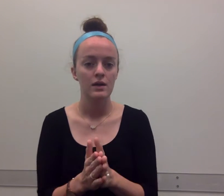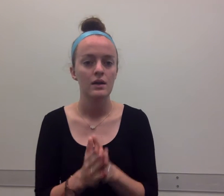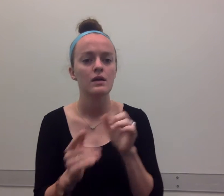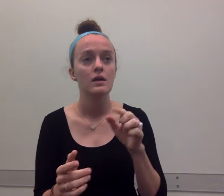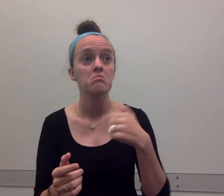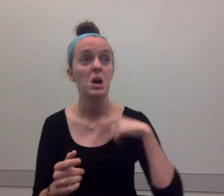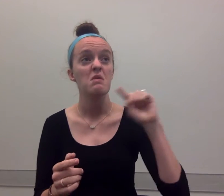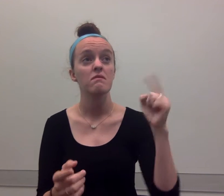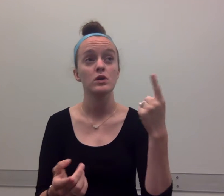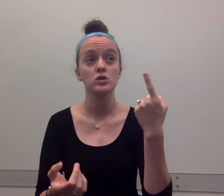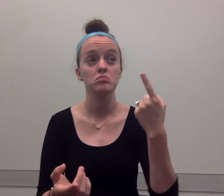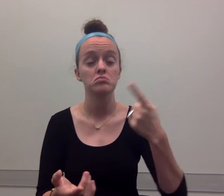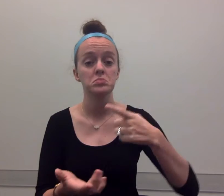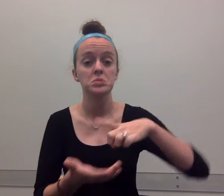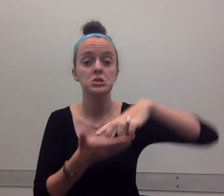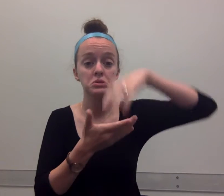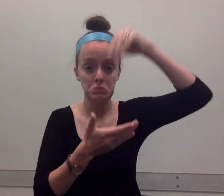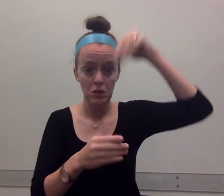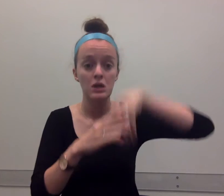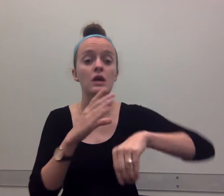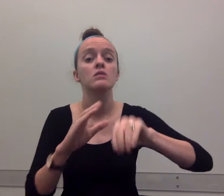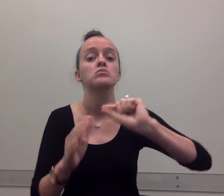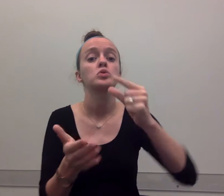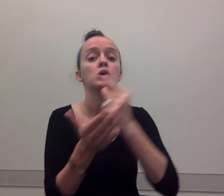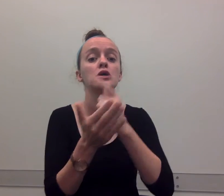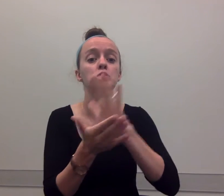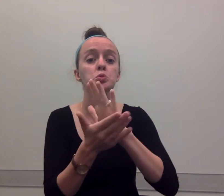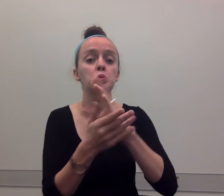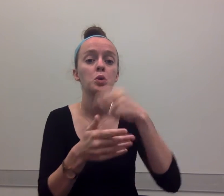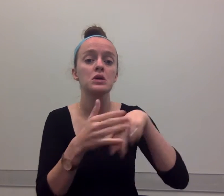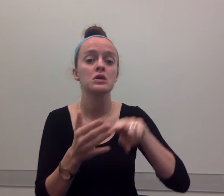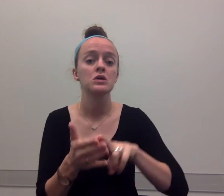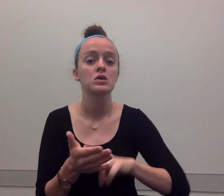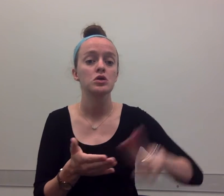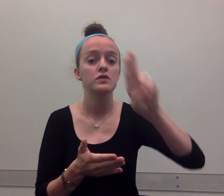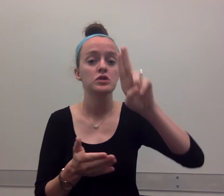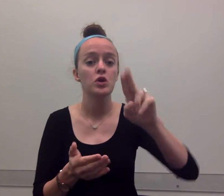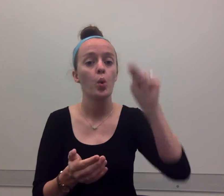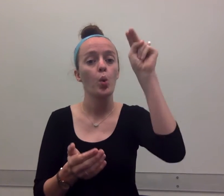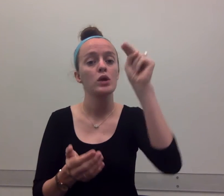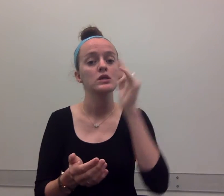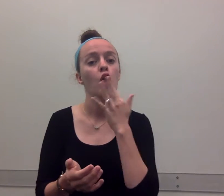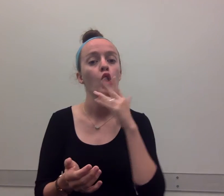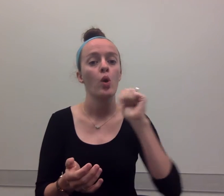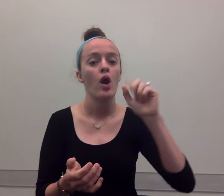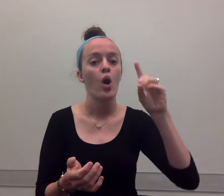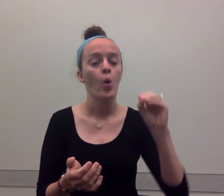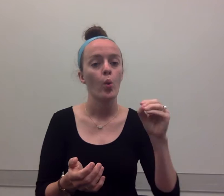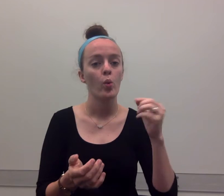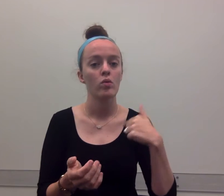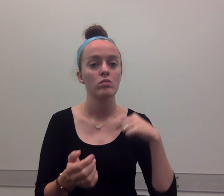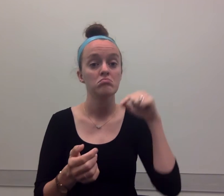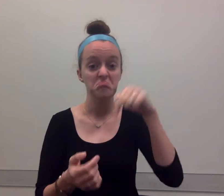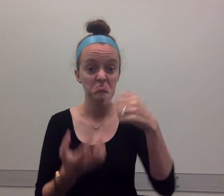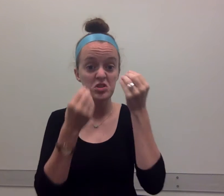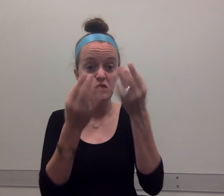me while attending graduate school at the University of Northern Colorado. And this information that I'm providing to